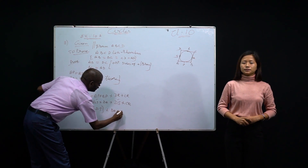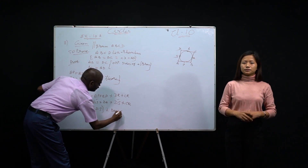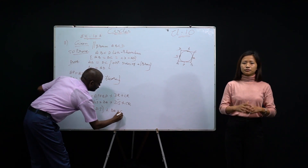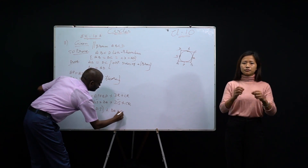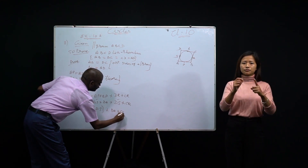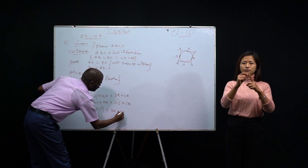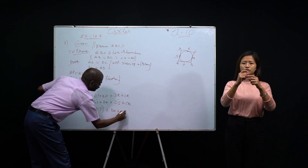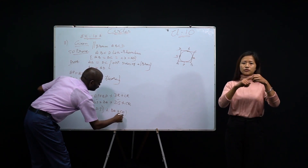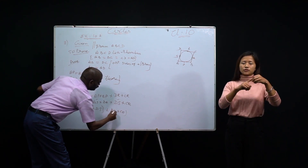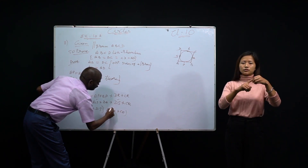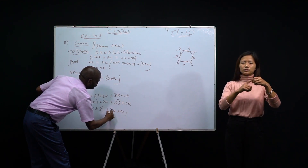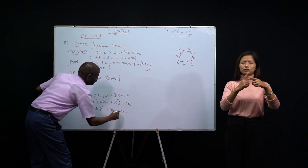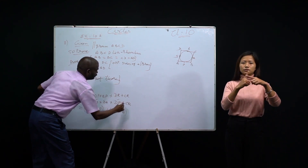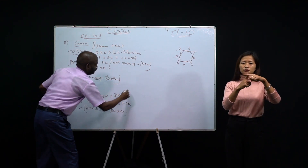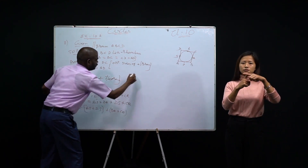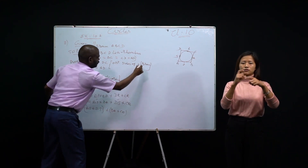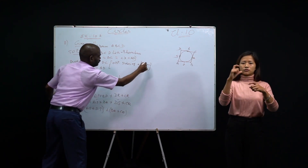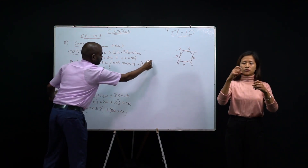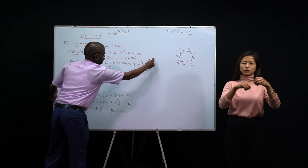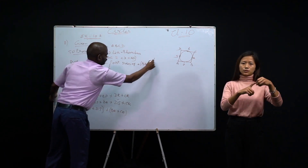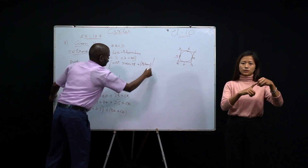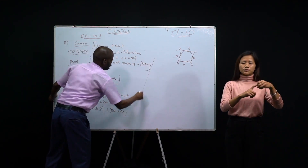PQ plus CQ.